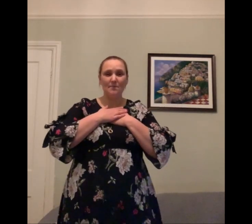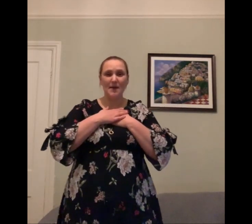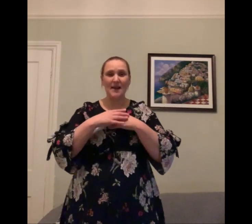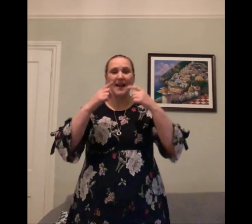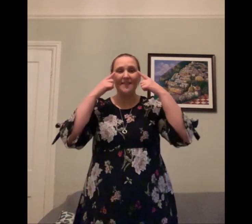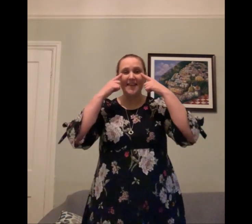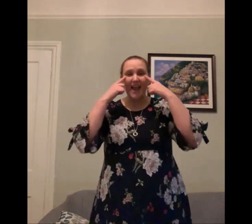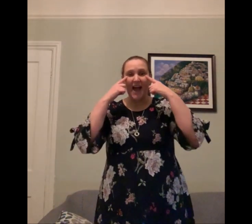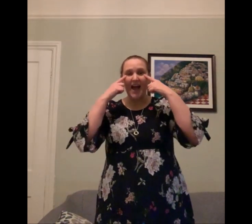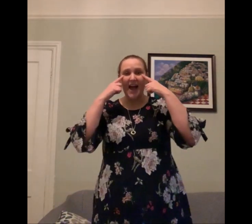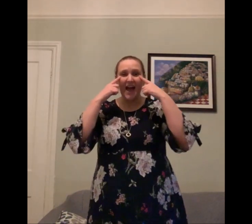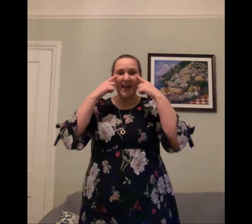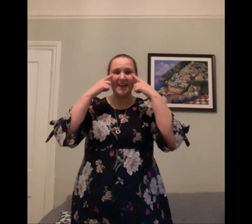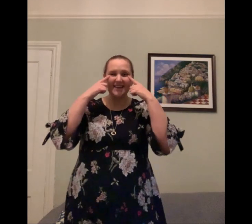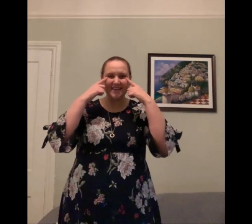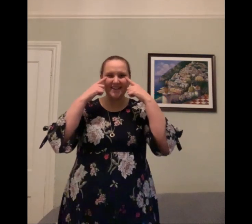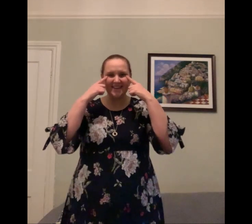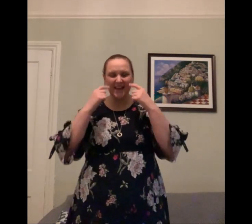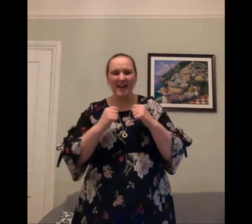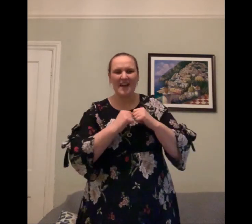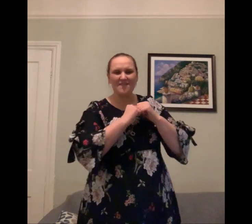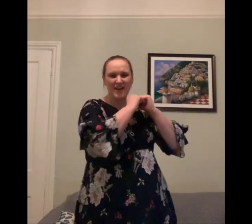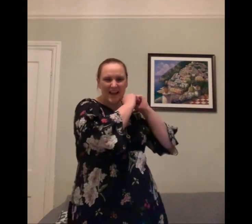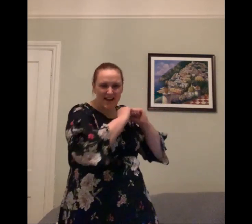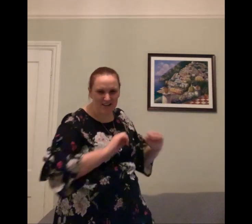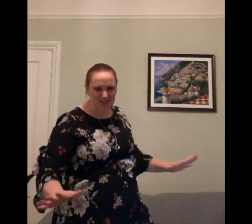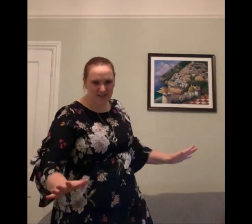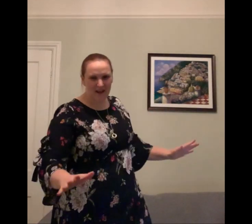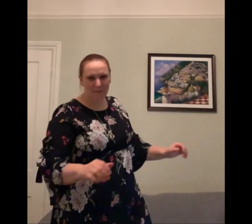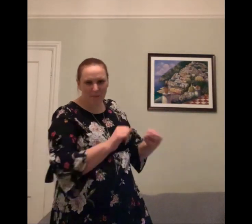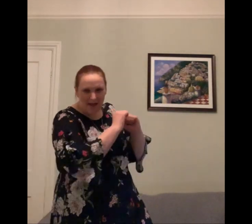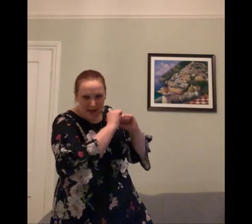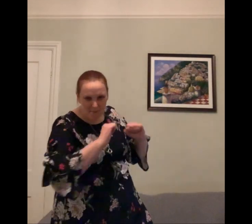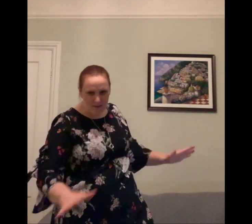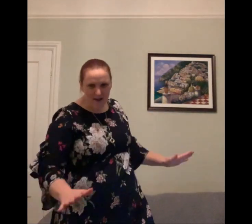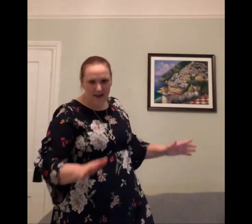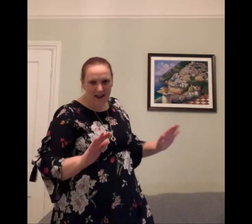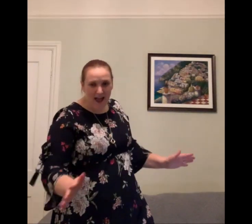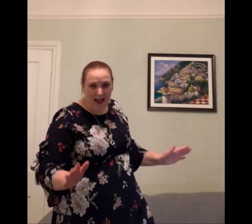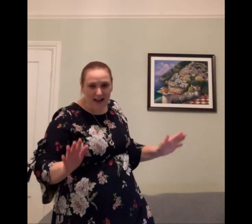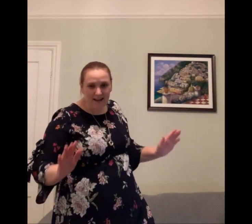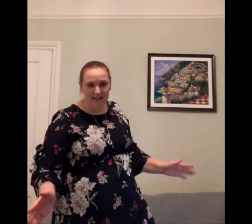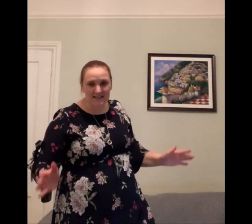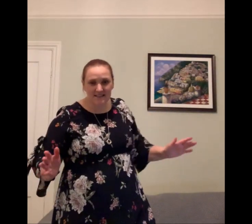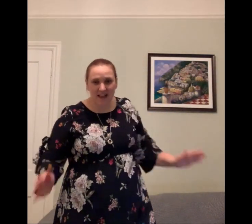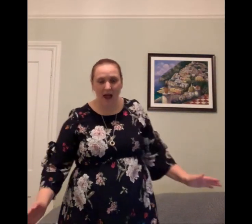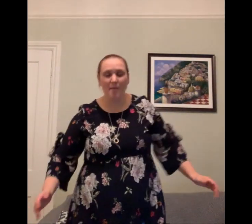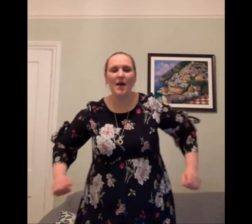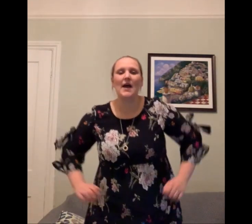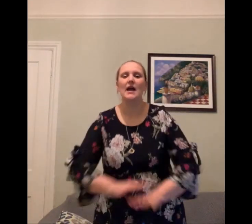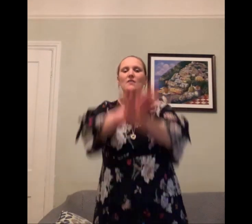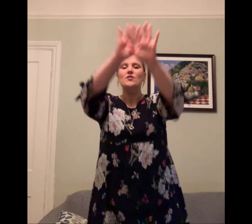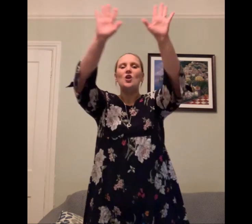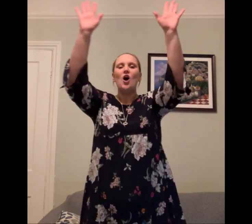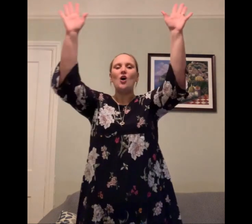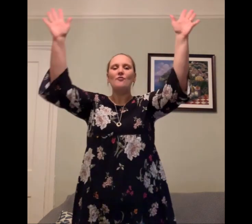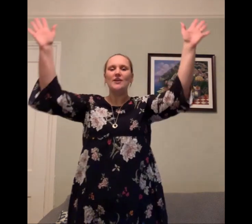me in the eye. Flash, bam, alakazam, out of an